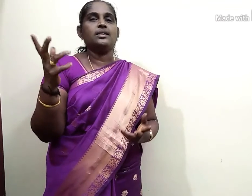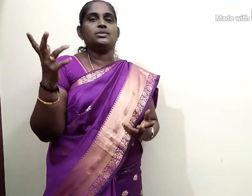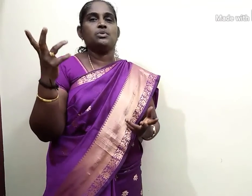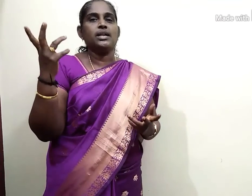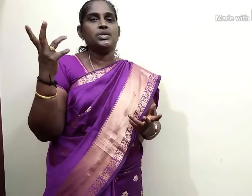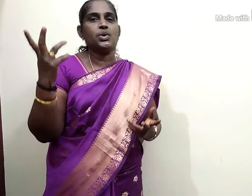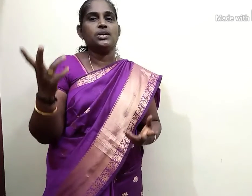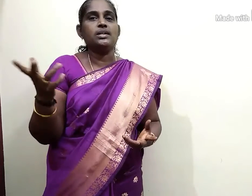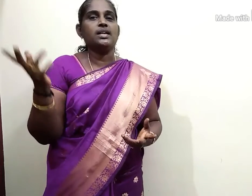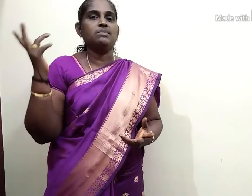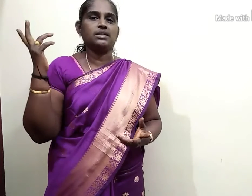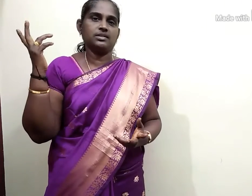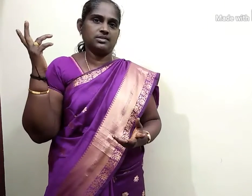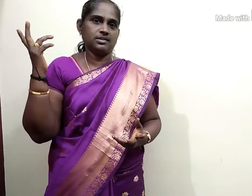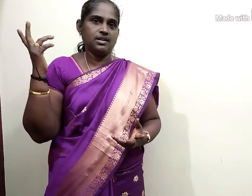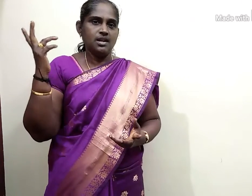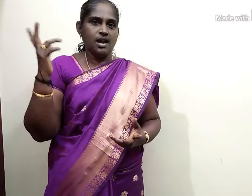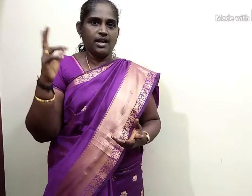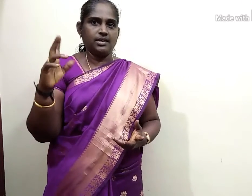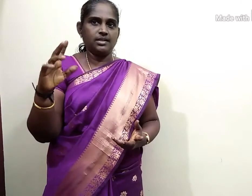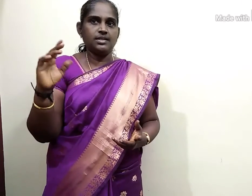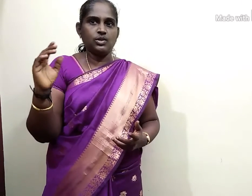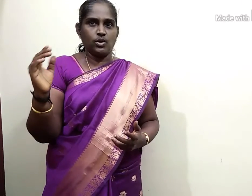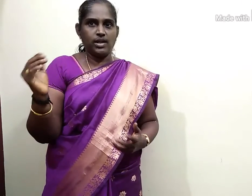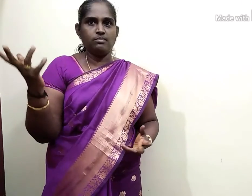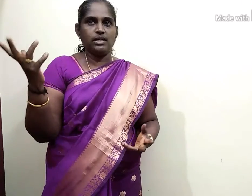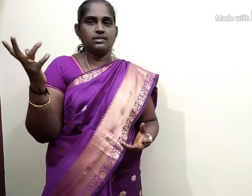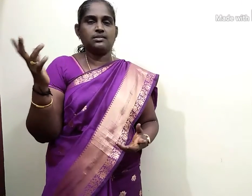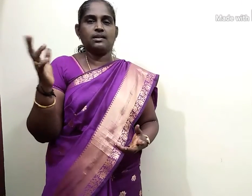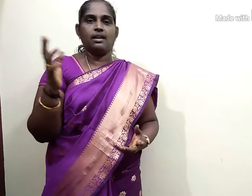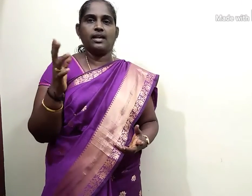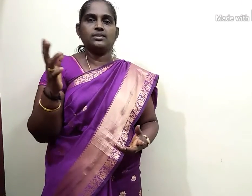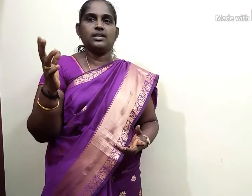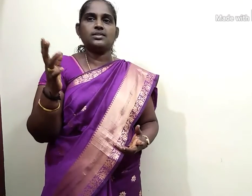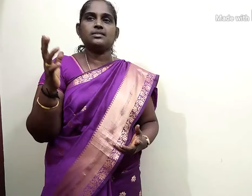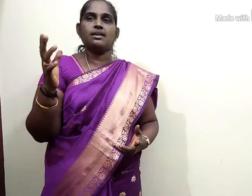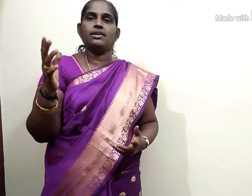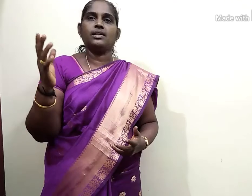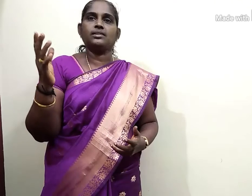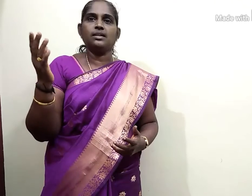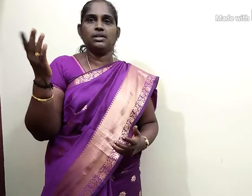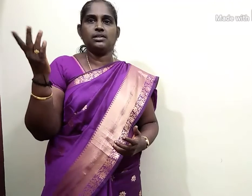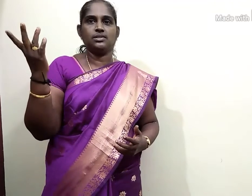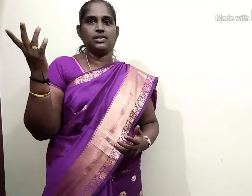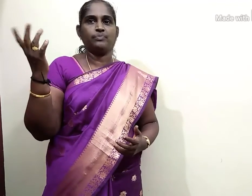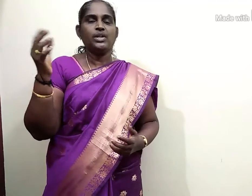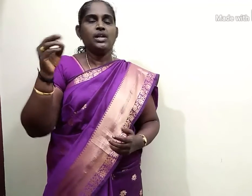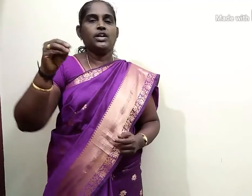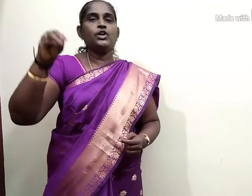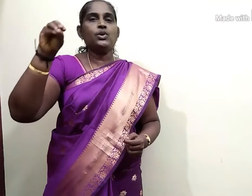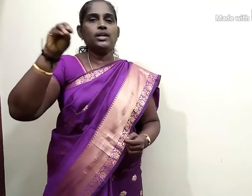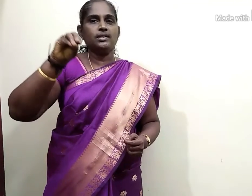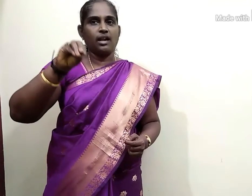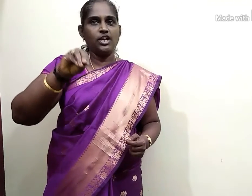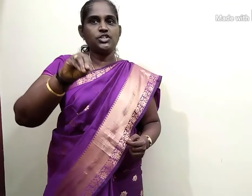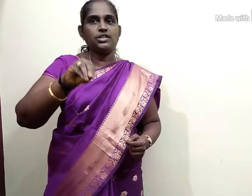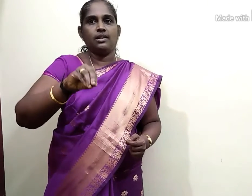is only 20 meters. Height is 20 meters and the length is 73 meters. Regarding